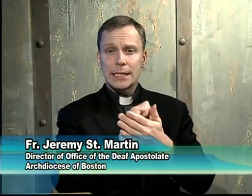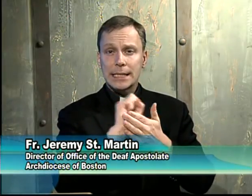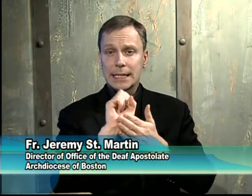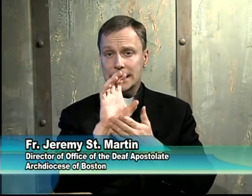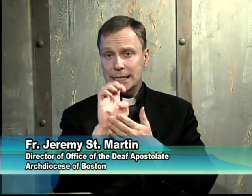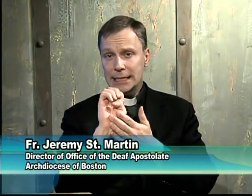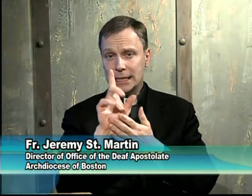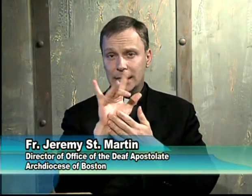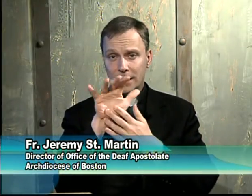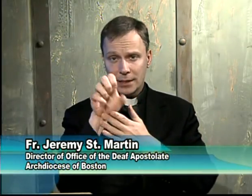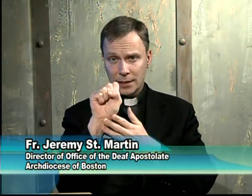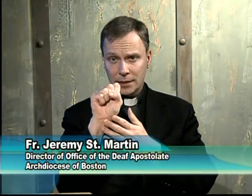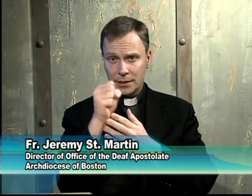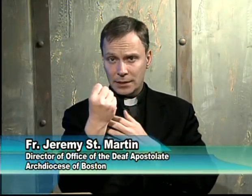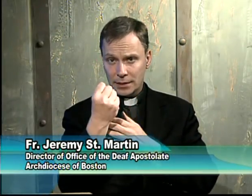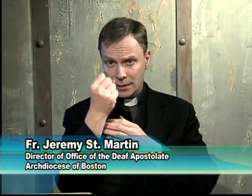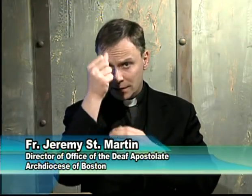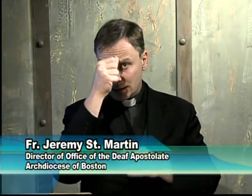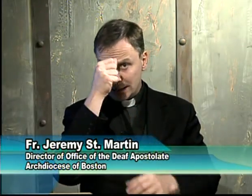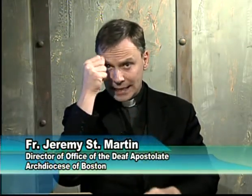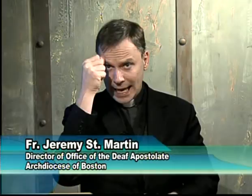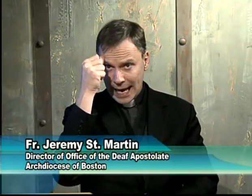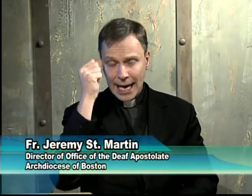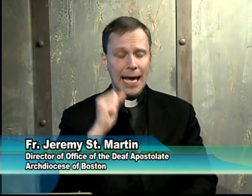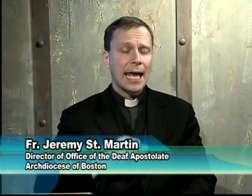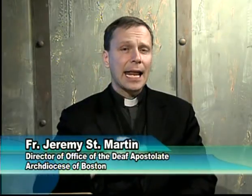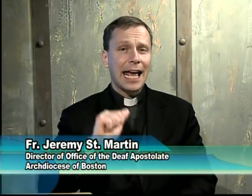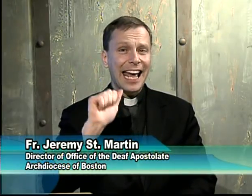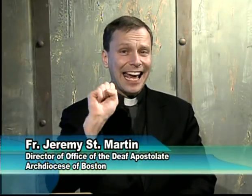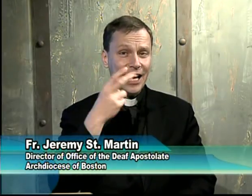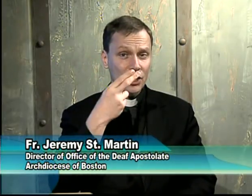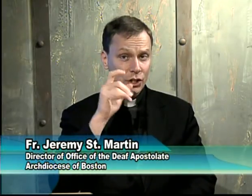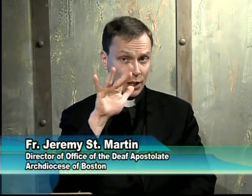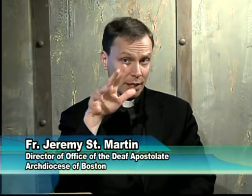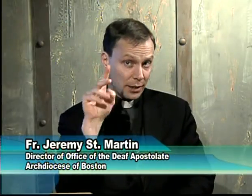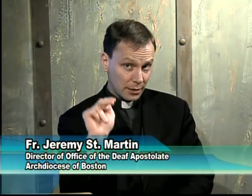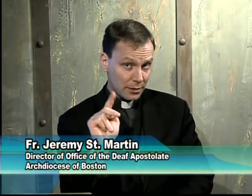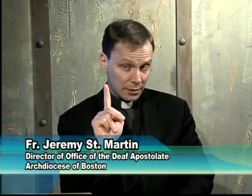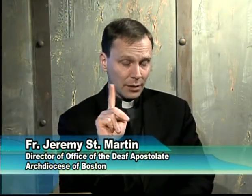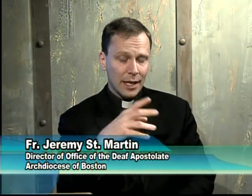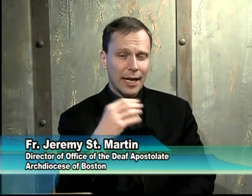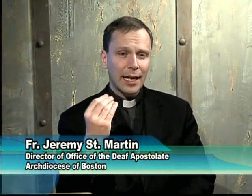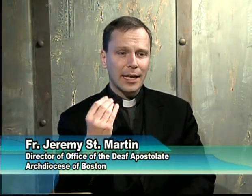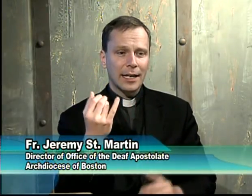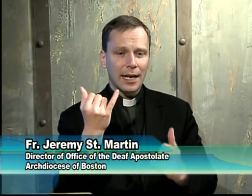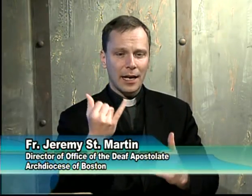My first assignment as a priest was at St. Cecilia's Parish in Ashland, Massachusetts.